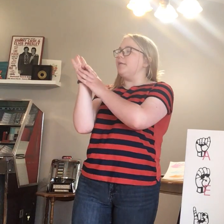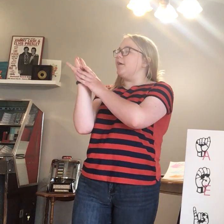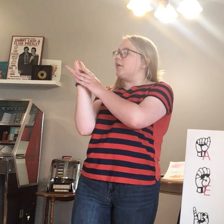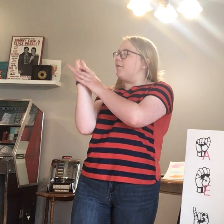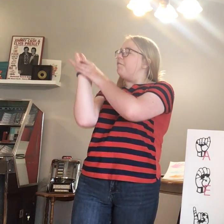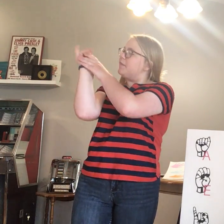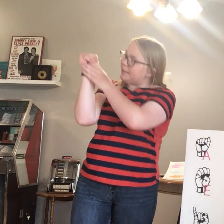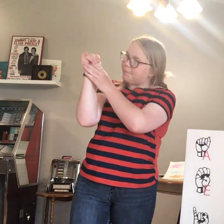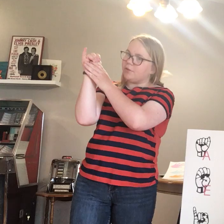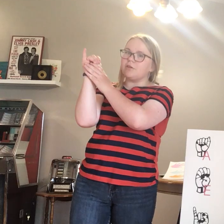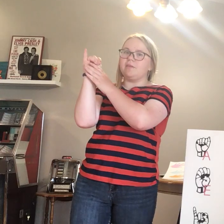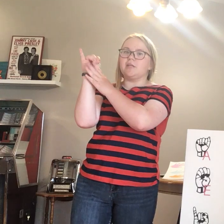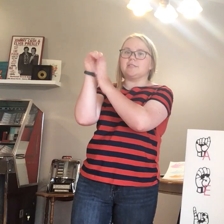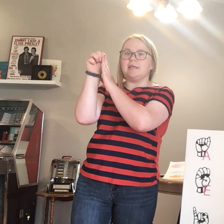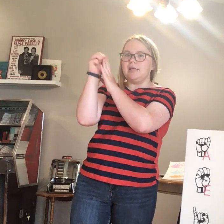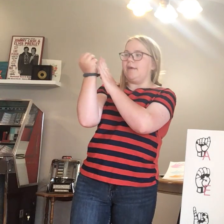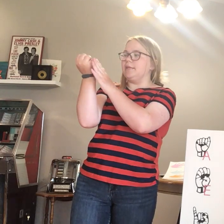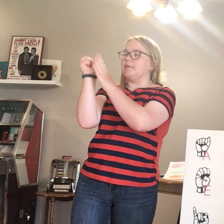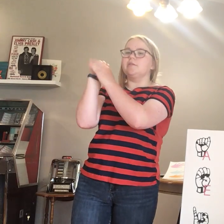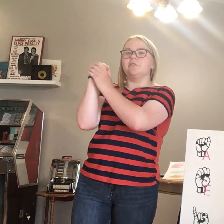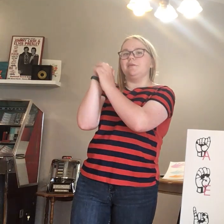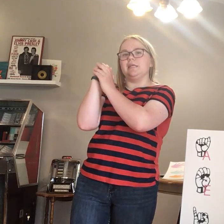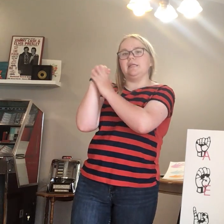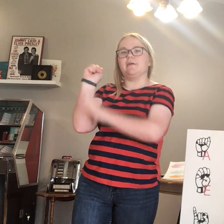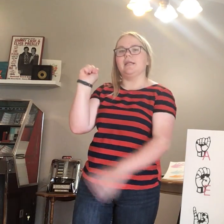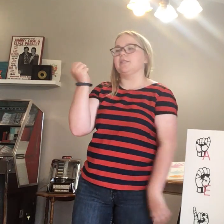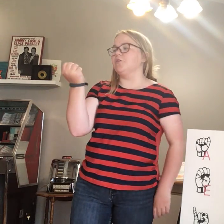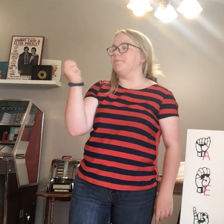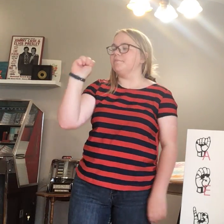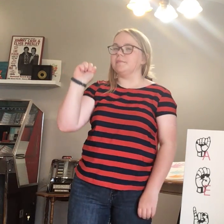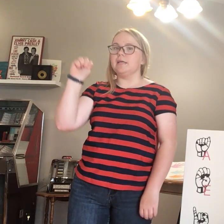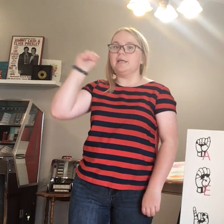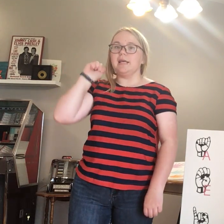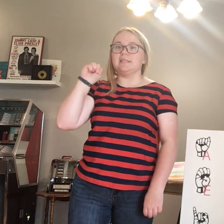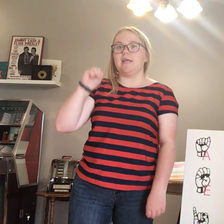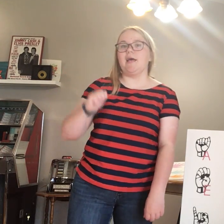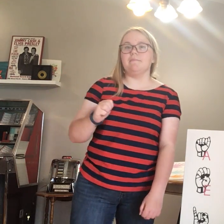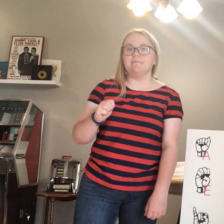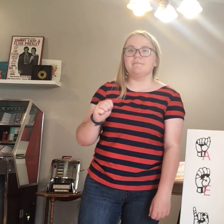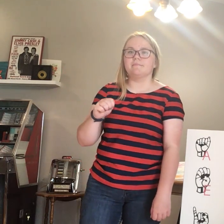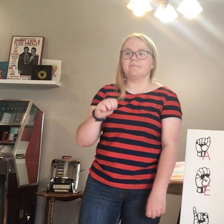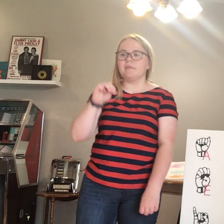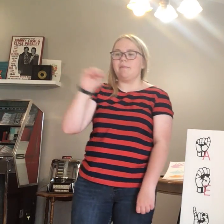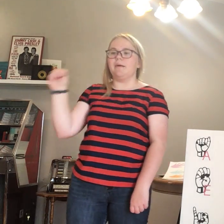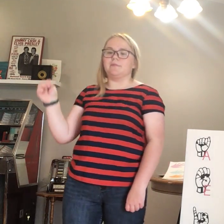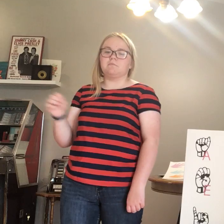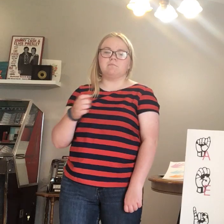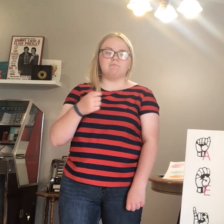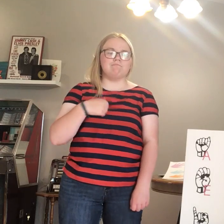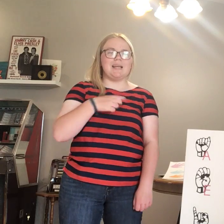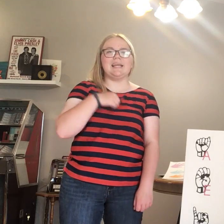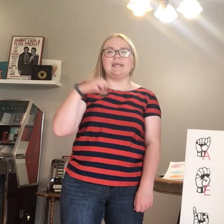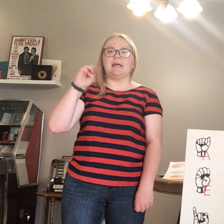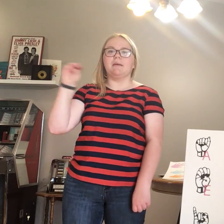now you're going to flip 3 fingers and like your pinky right next to it. That's M. M&M's. I like M&M's.